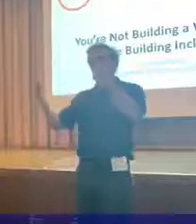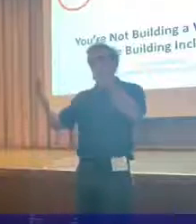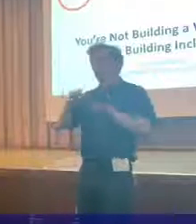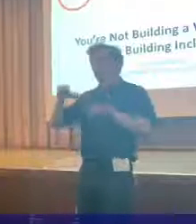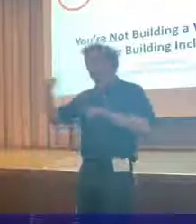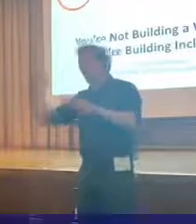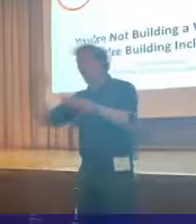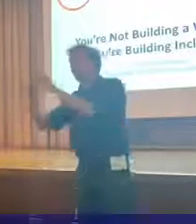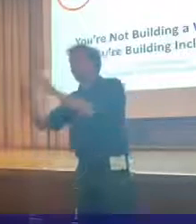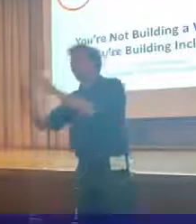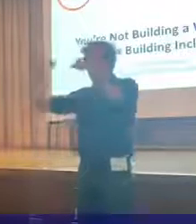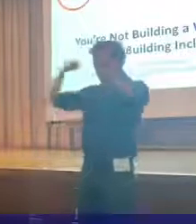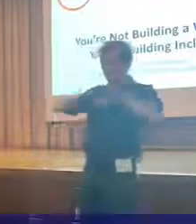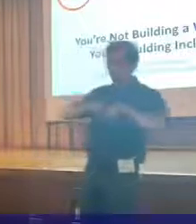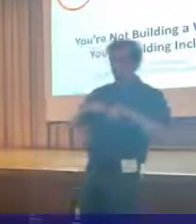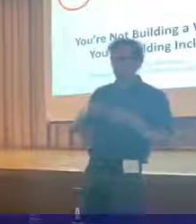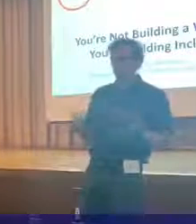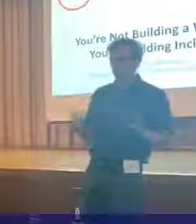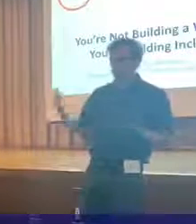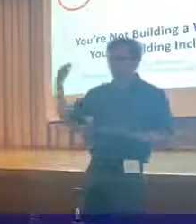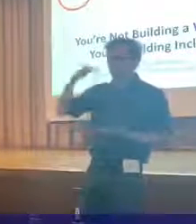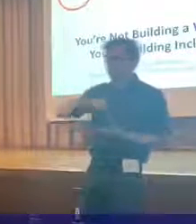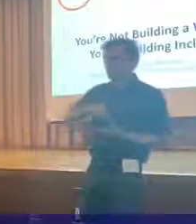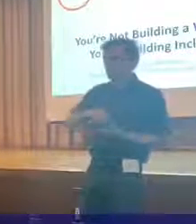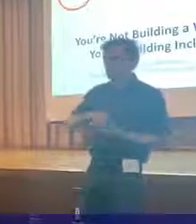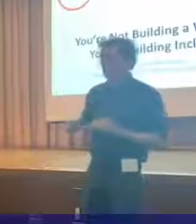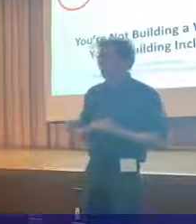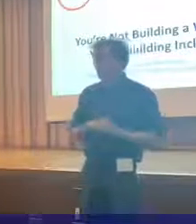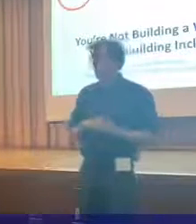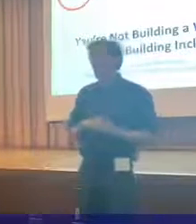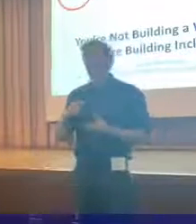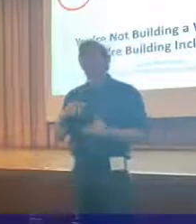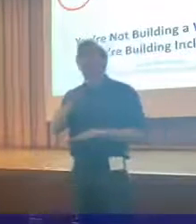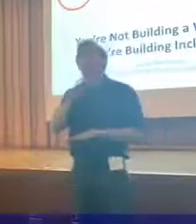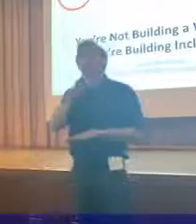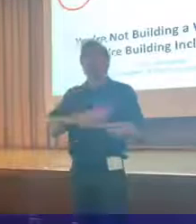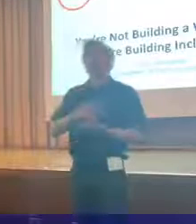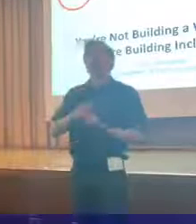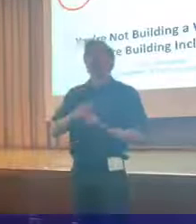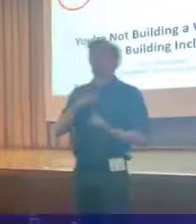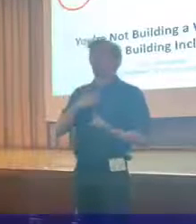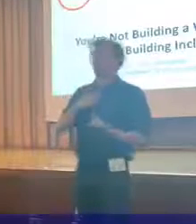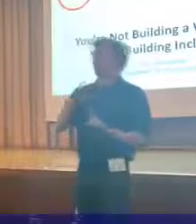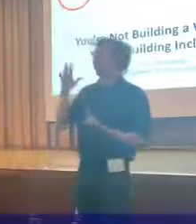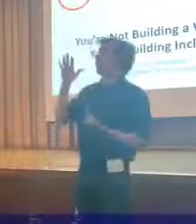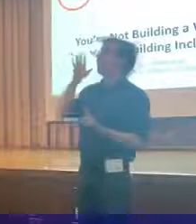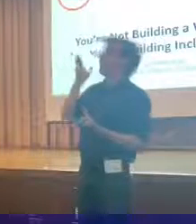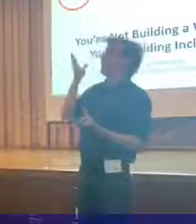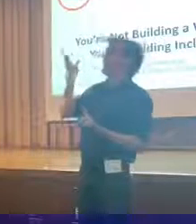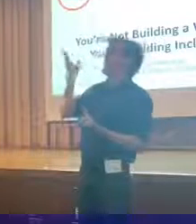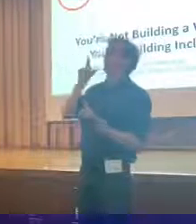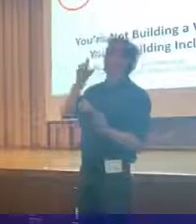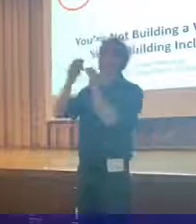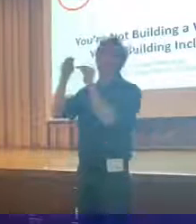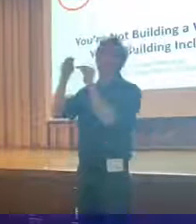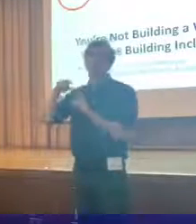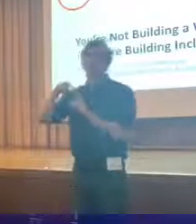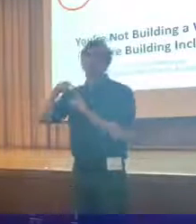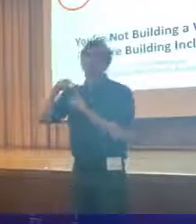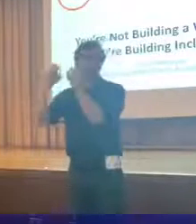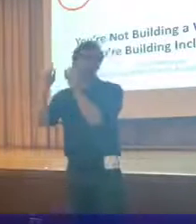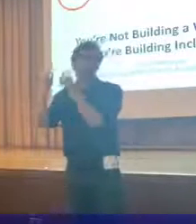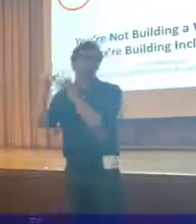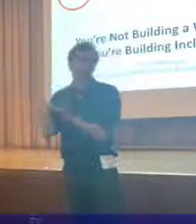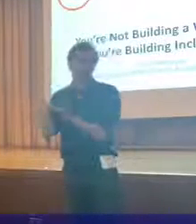educators. As the daughter of a special education teacher and from someone